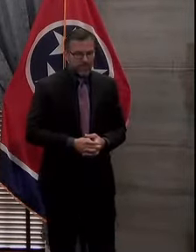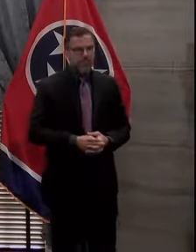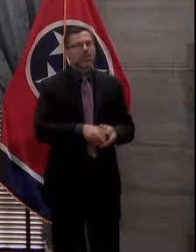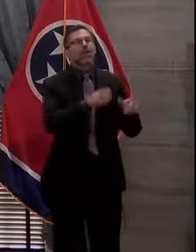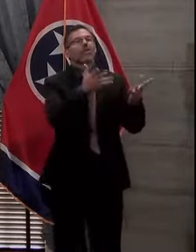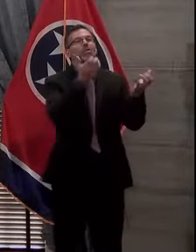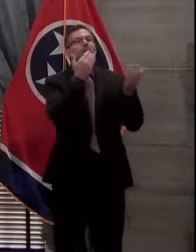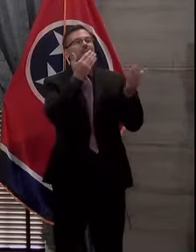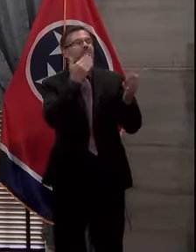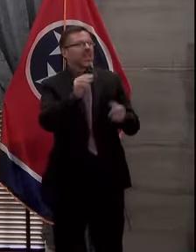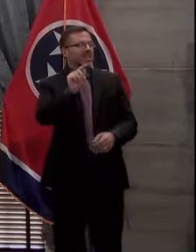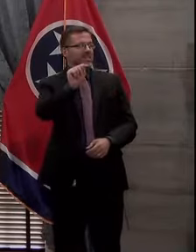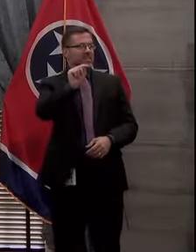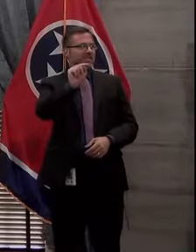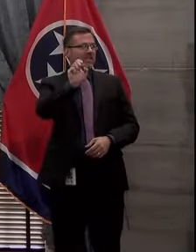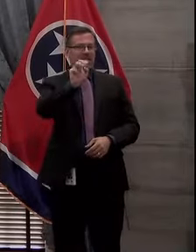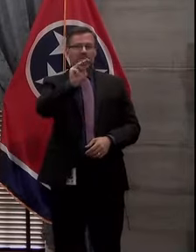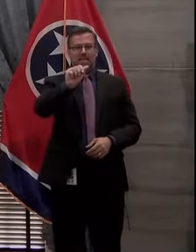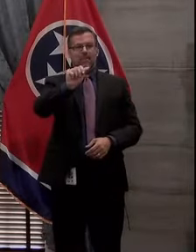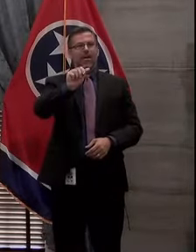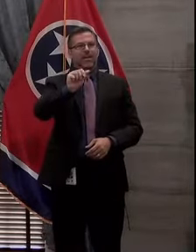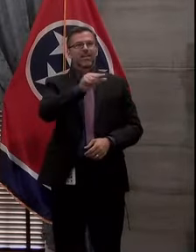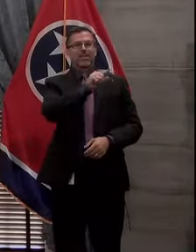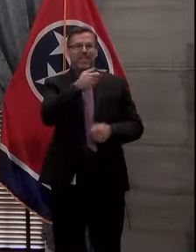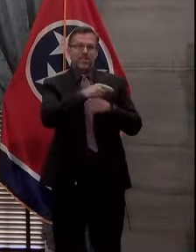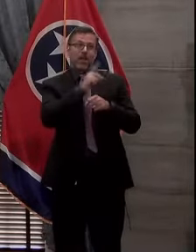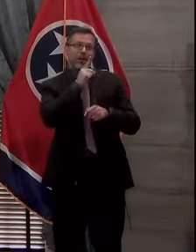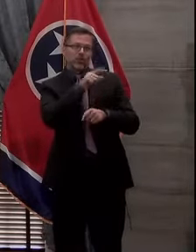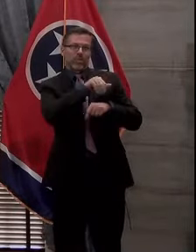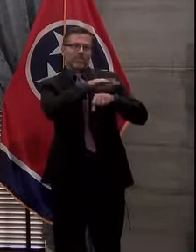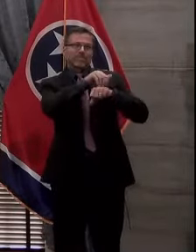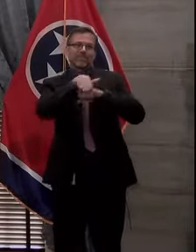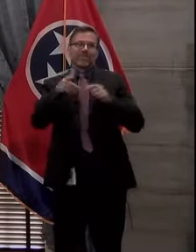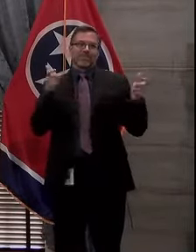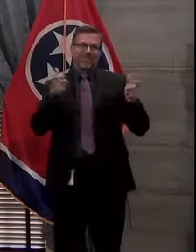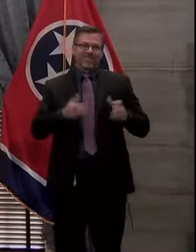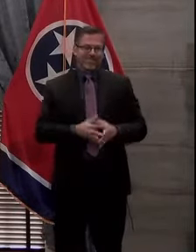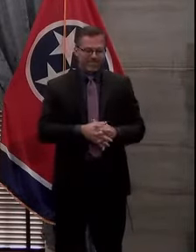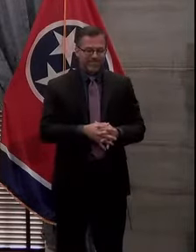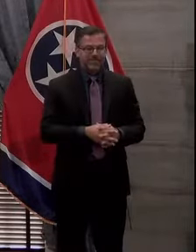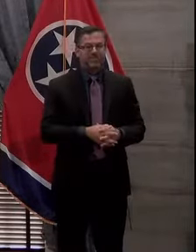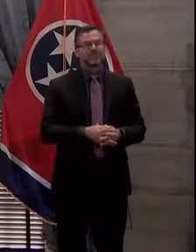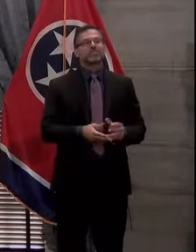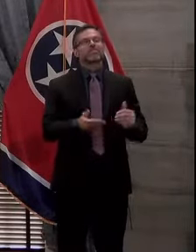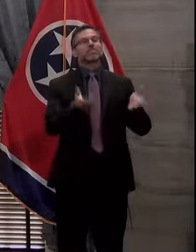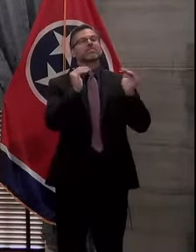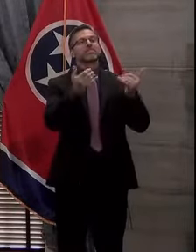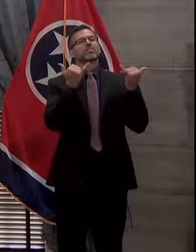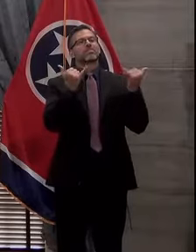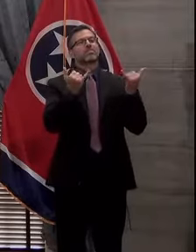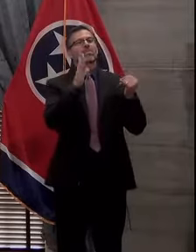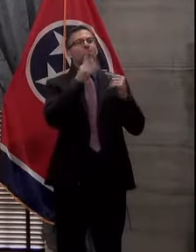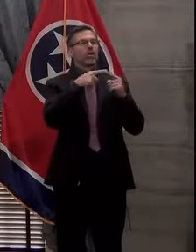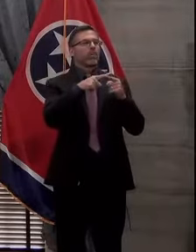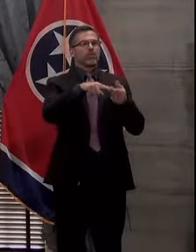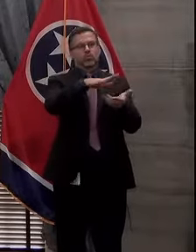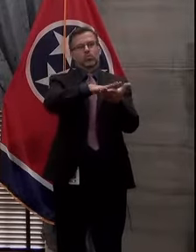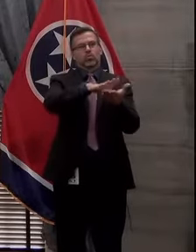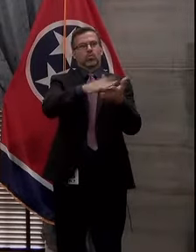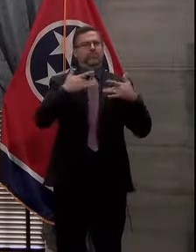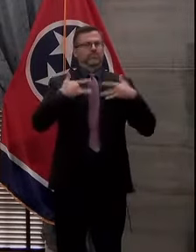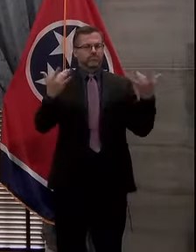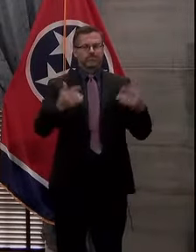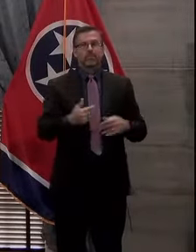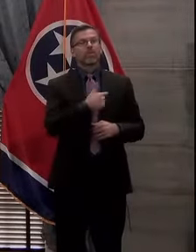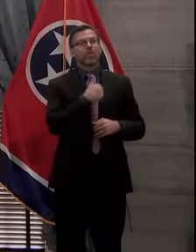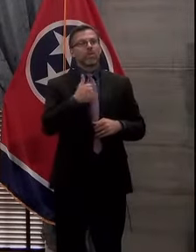TEMA. They've been phenomenal in making sure that that gets out very, very quickly. Today, though, we're here to talk about academics. We are very proud